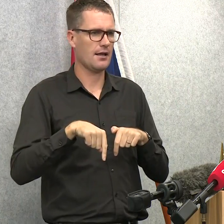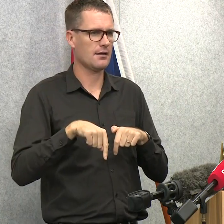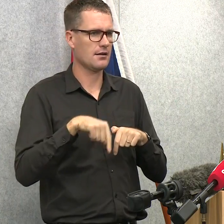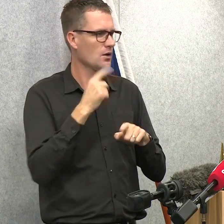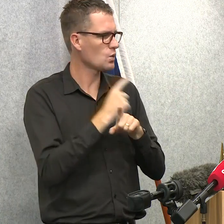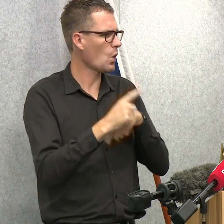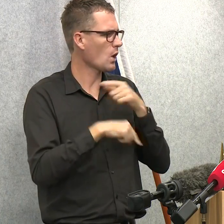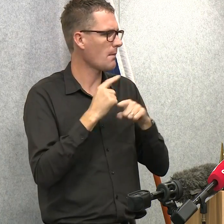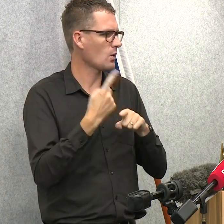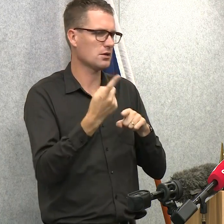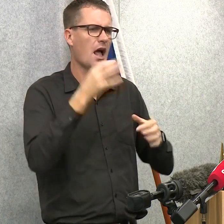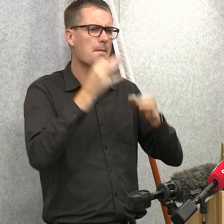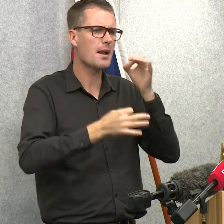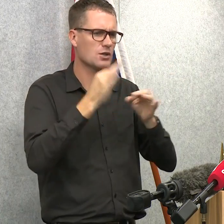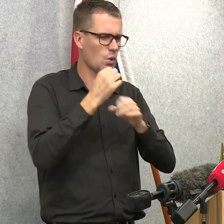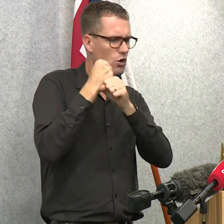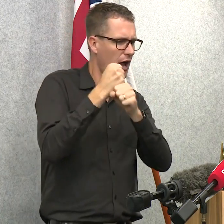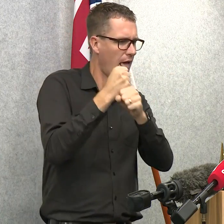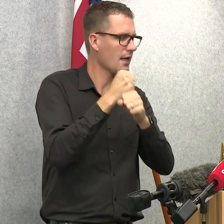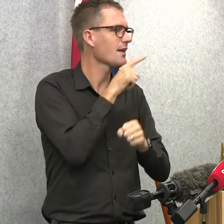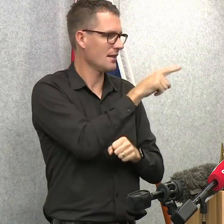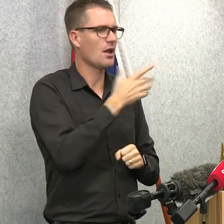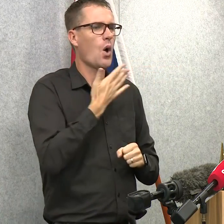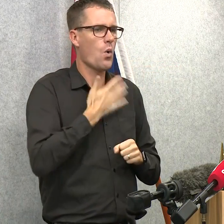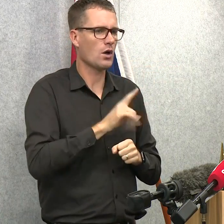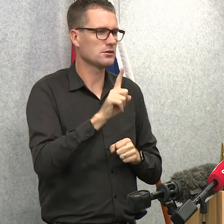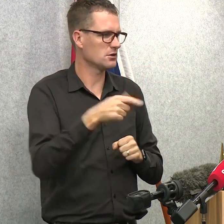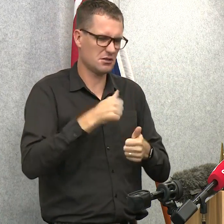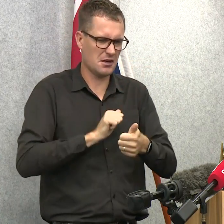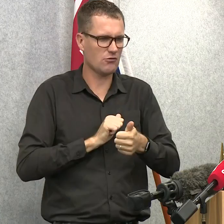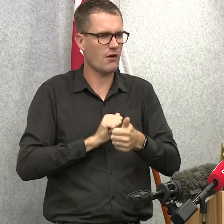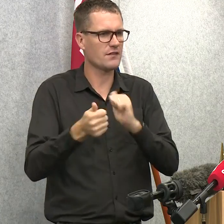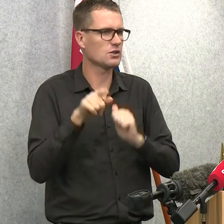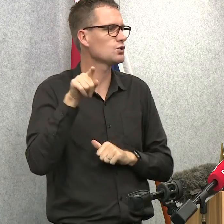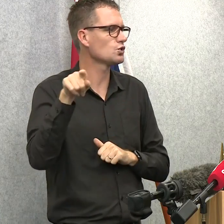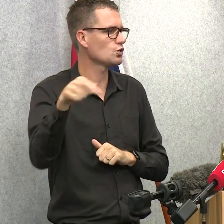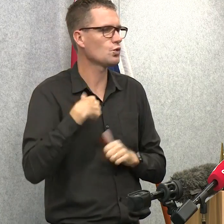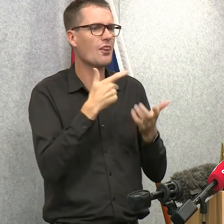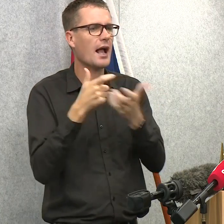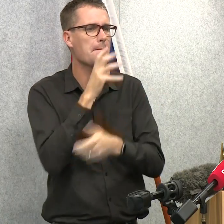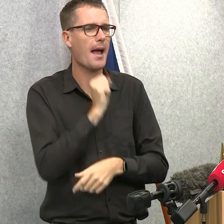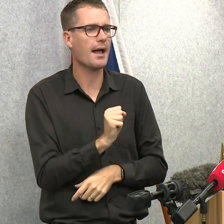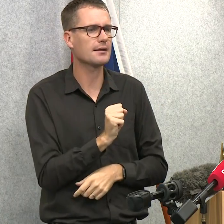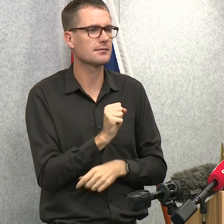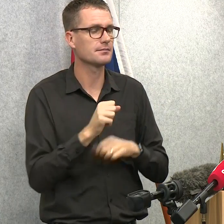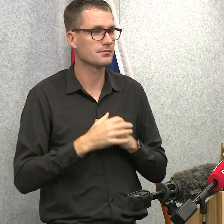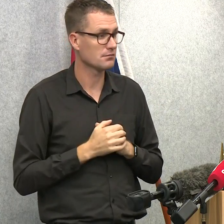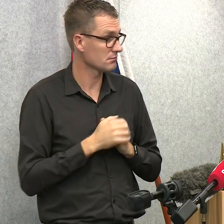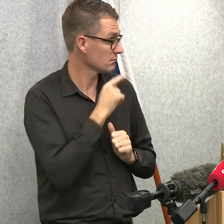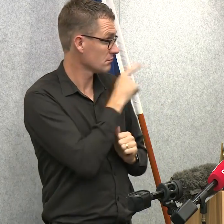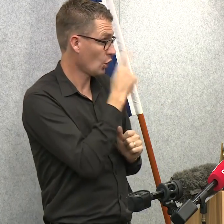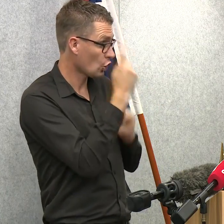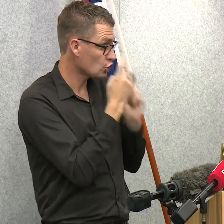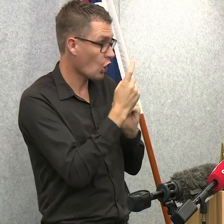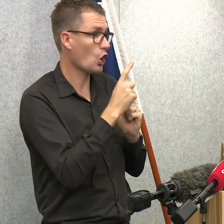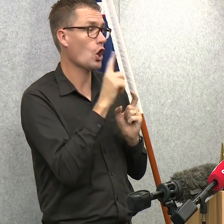political rally, specific retribution against the gunman here. Does that concern you? How helpful is that those comments are being made by a head